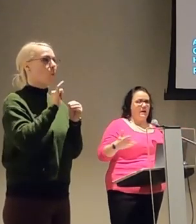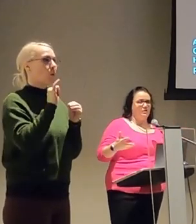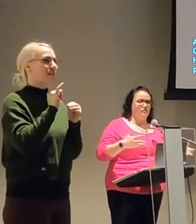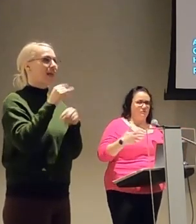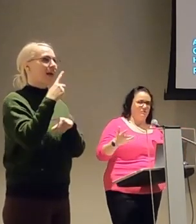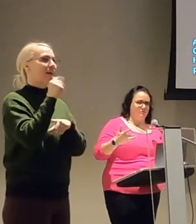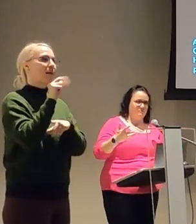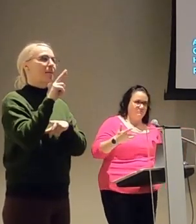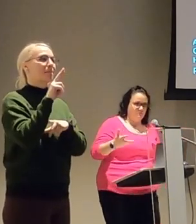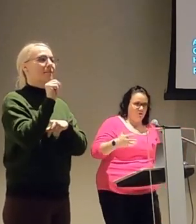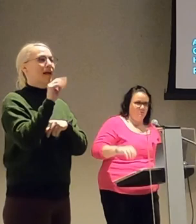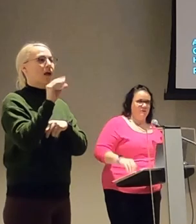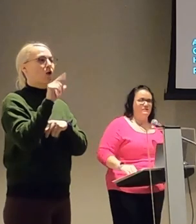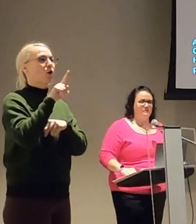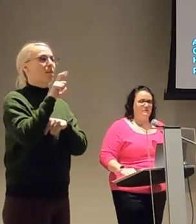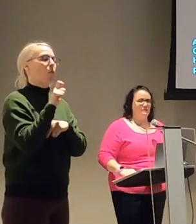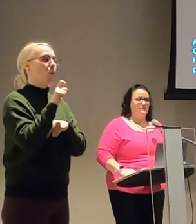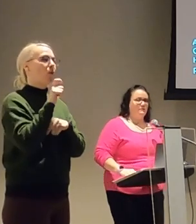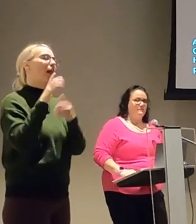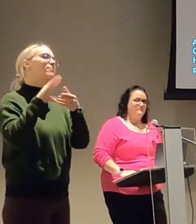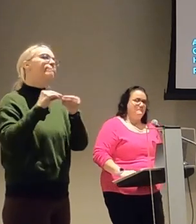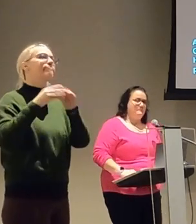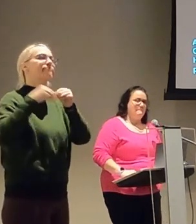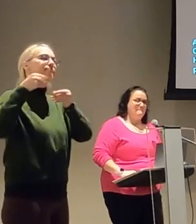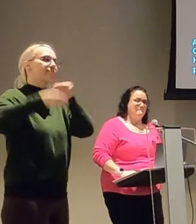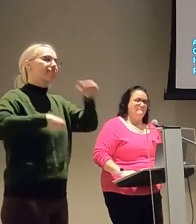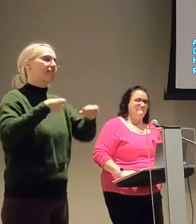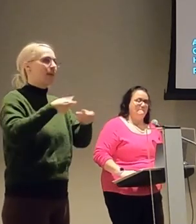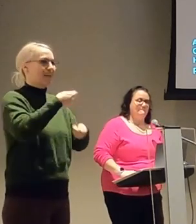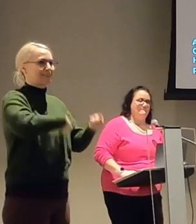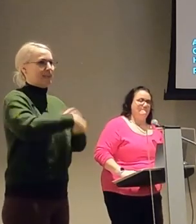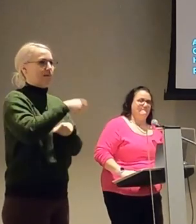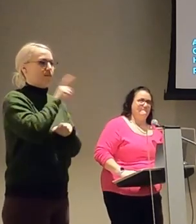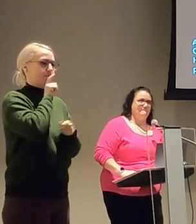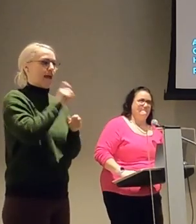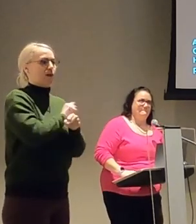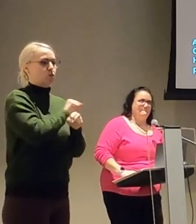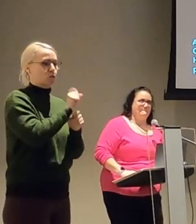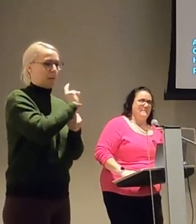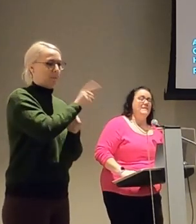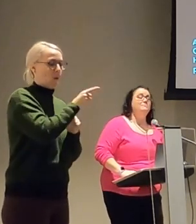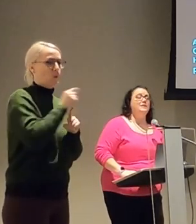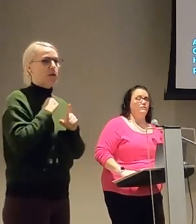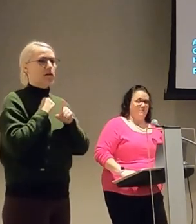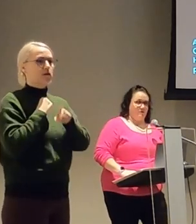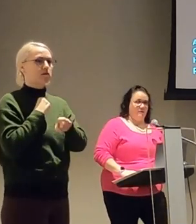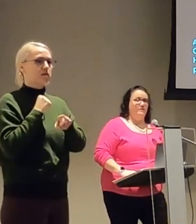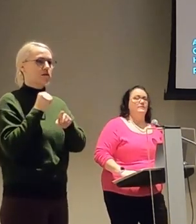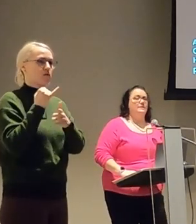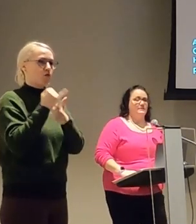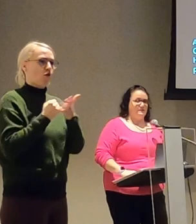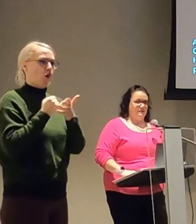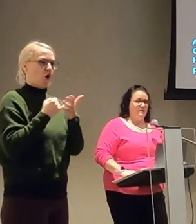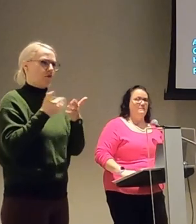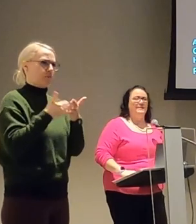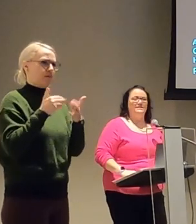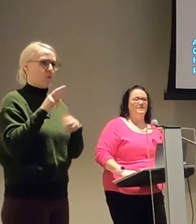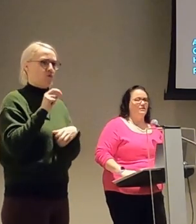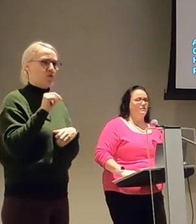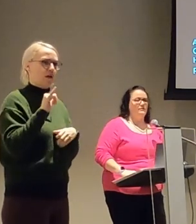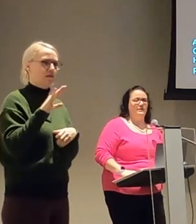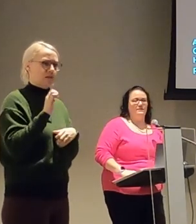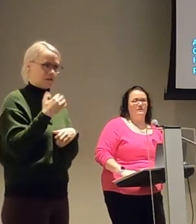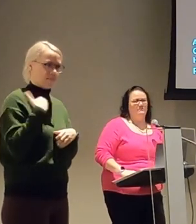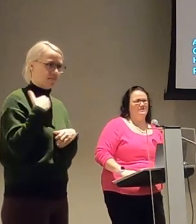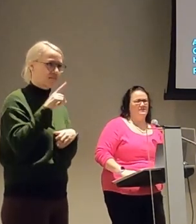parable than an actual moment. Is there art of her before the Renaissance? In the medieval period, there in is. Medieval, yeah, I